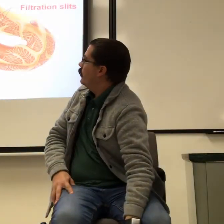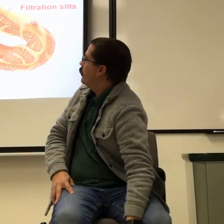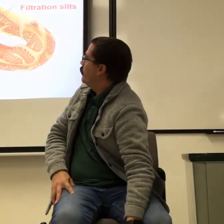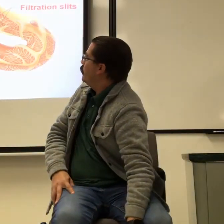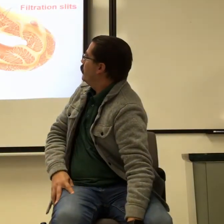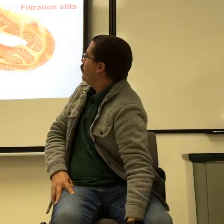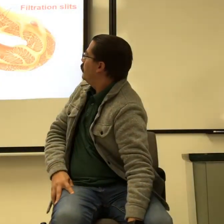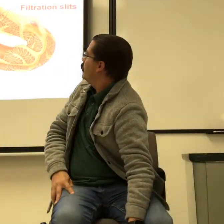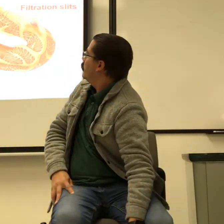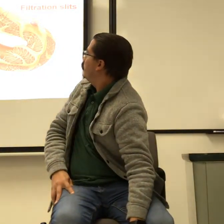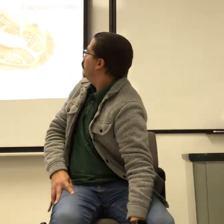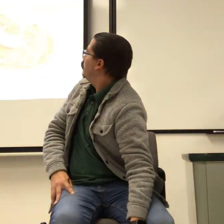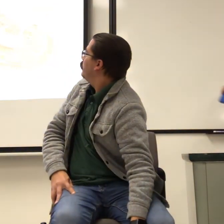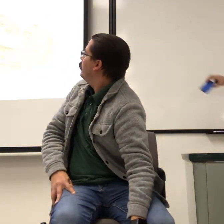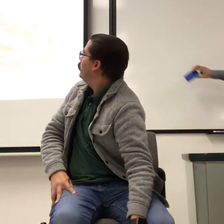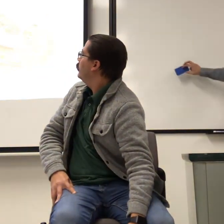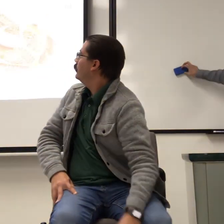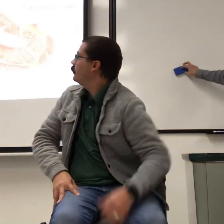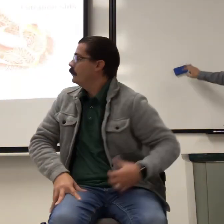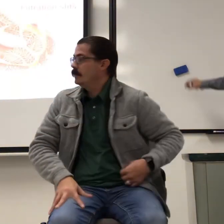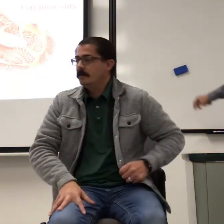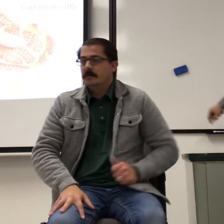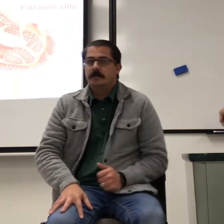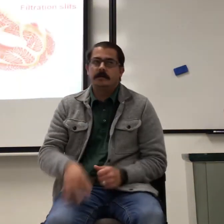So let's call this filtration membrane.